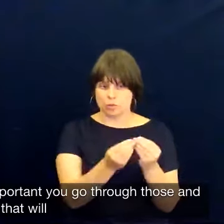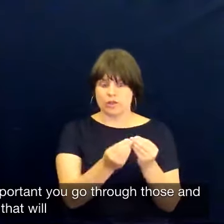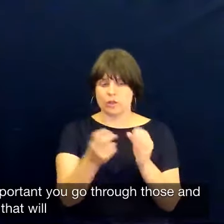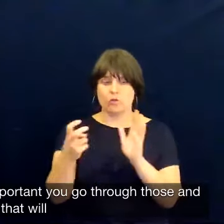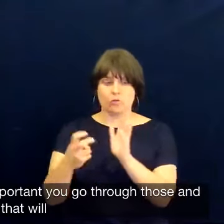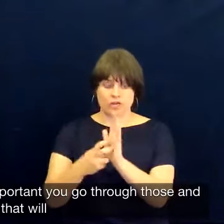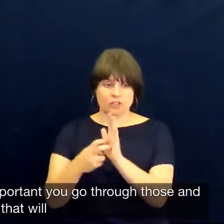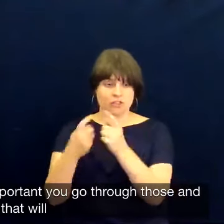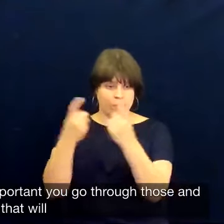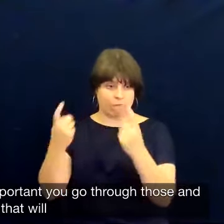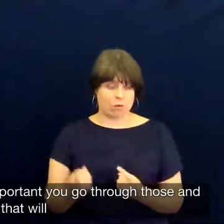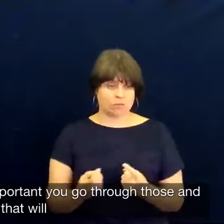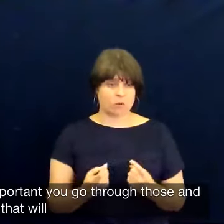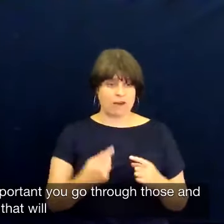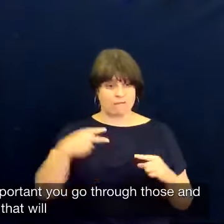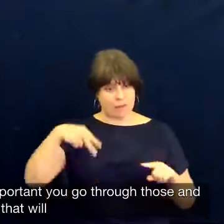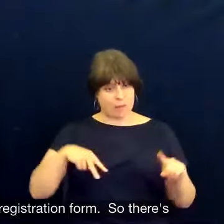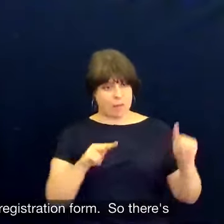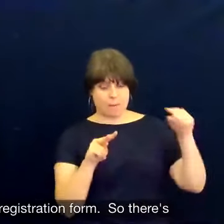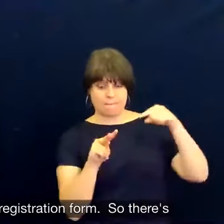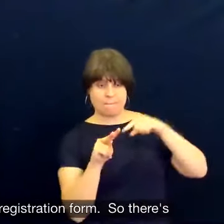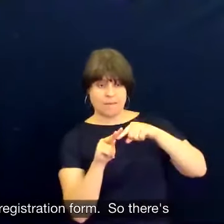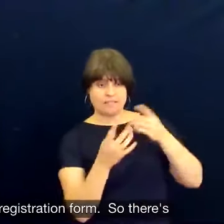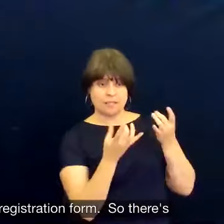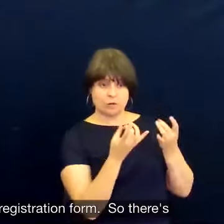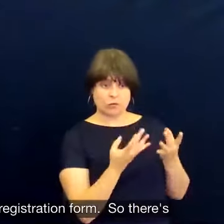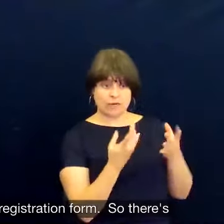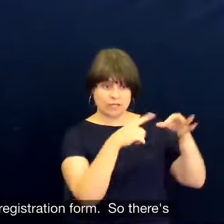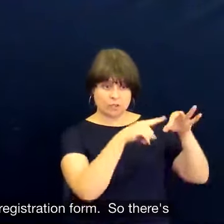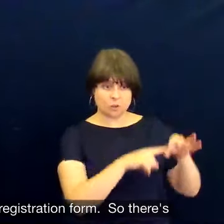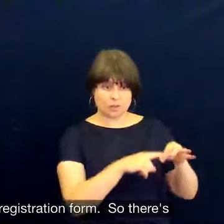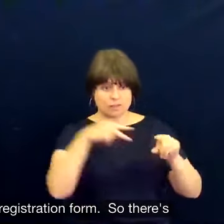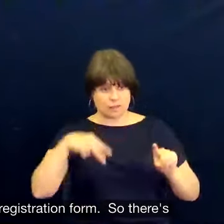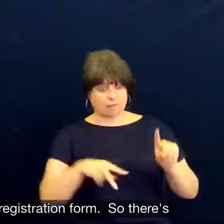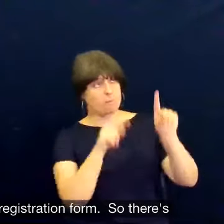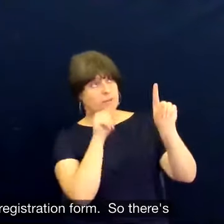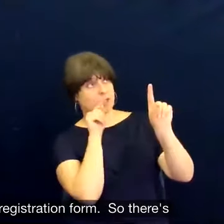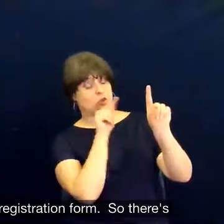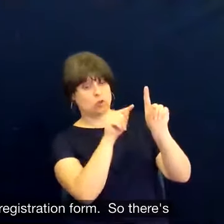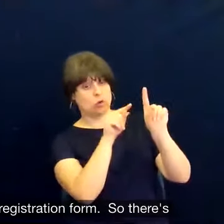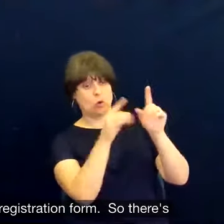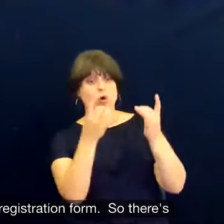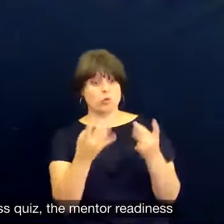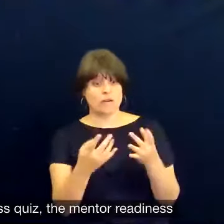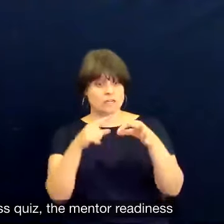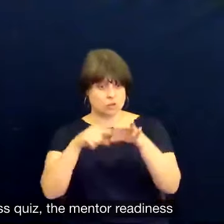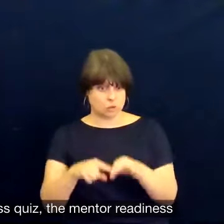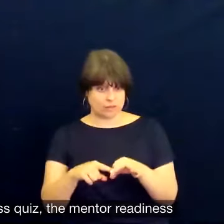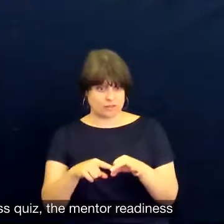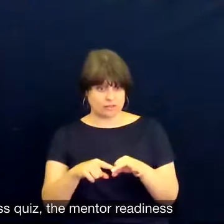So there's the mentee readiness quiz, the mentor readiness quiz, the registration